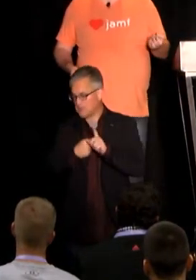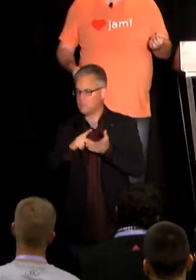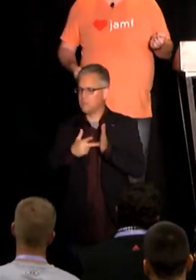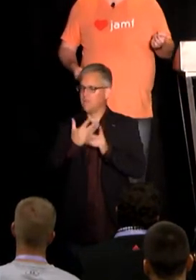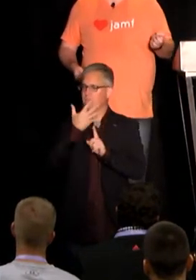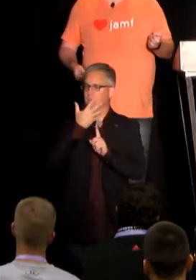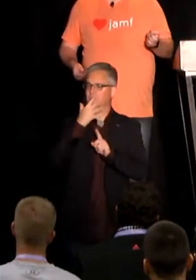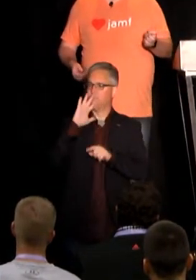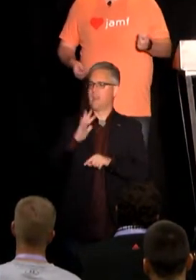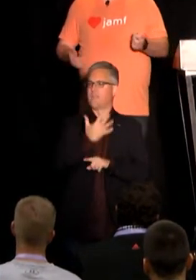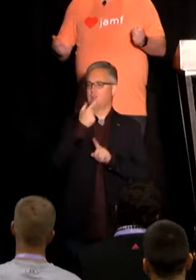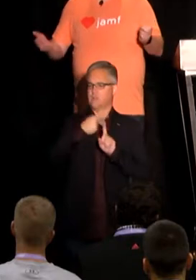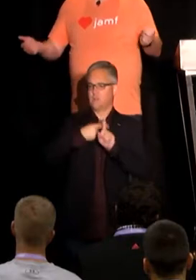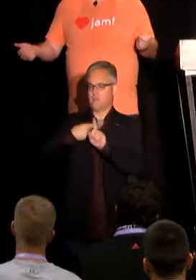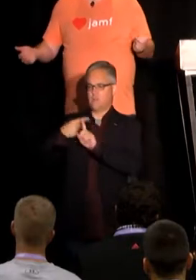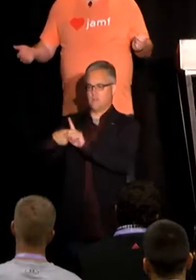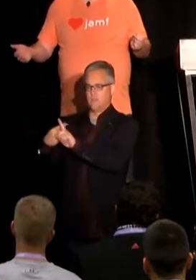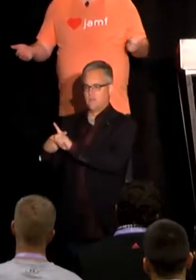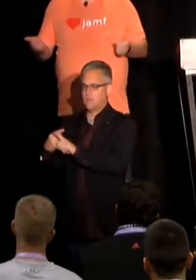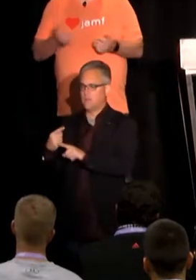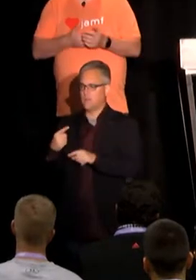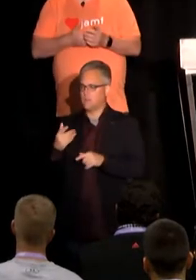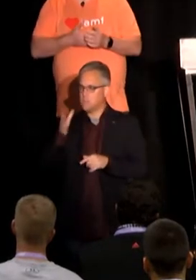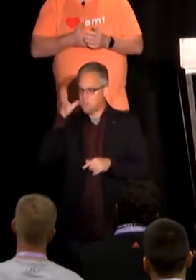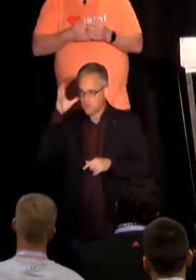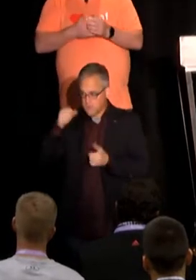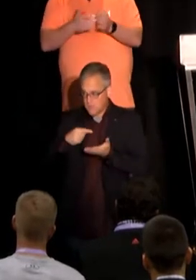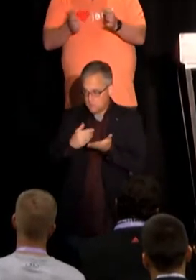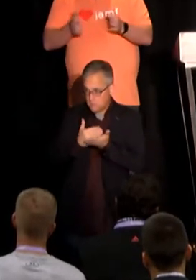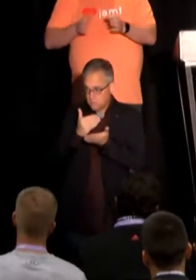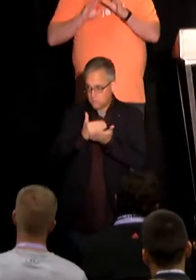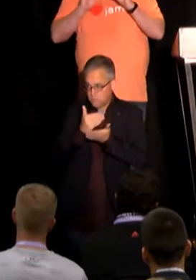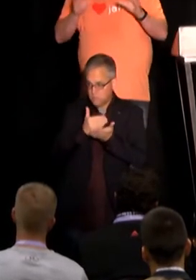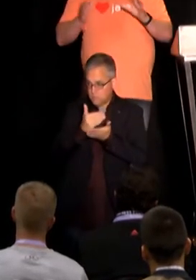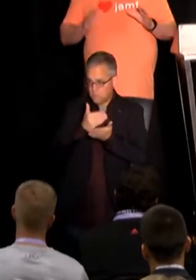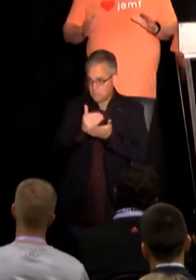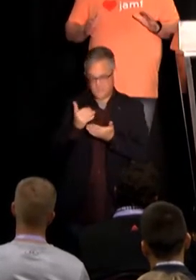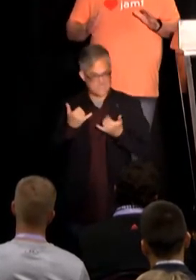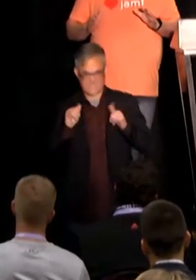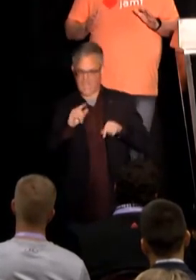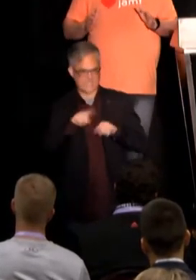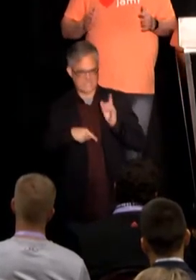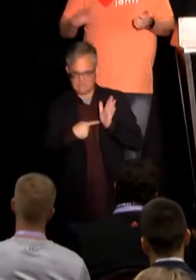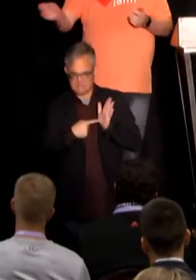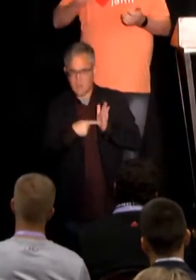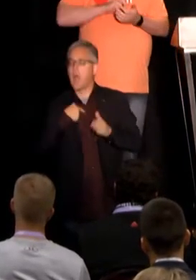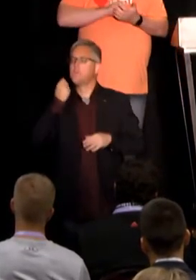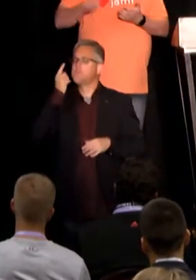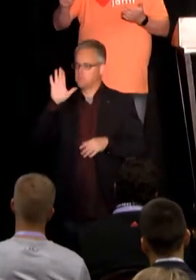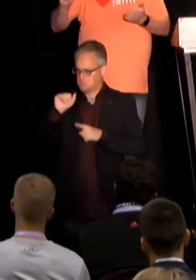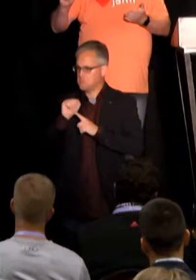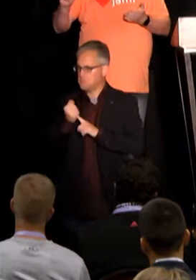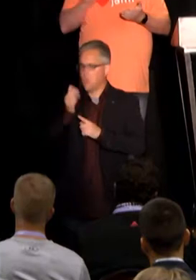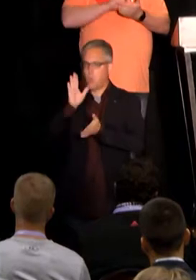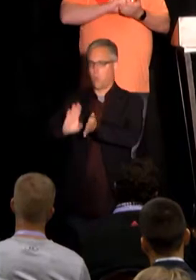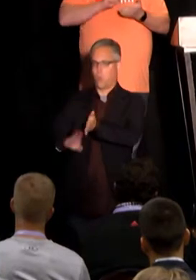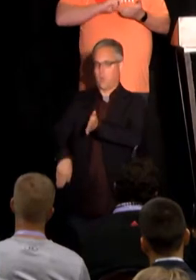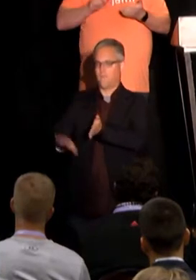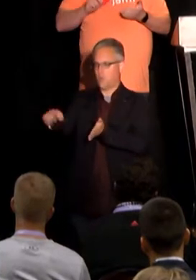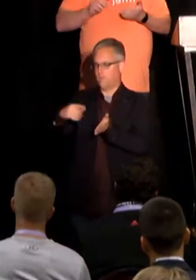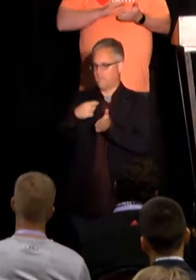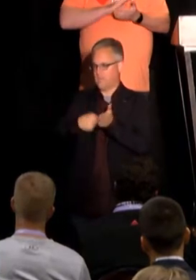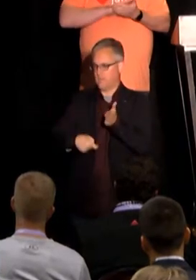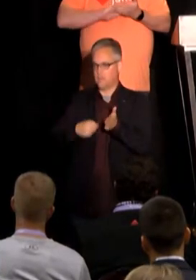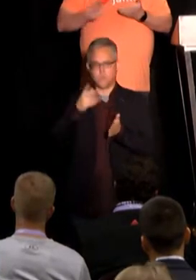$5 a month. So let's put you on a payment plan. Can you do that? You still can't pay. I understand your situation. I'm going to waive your fee. Principal